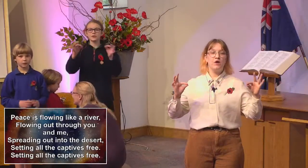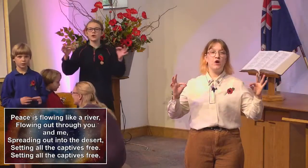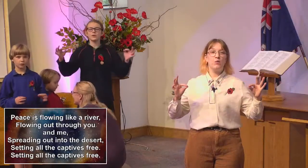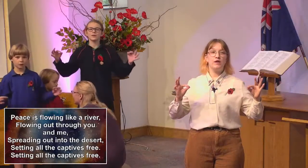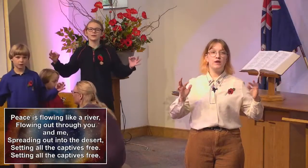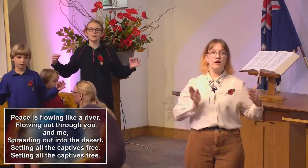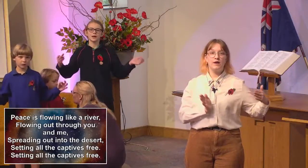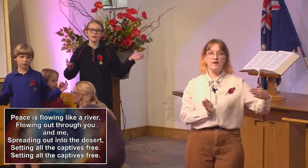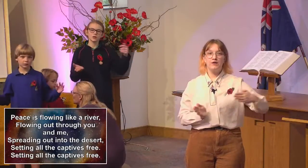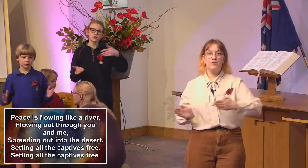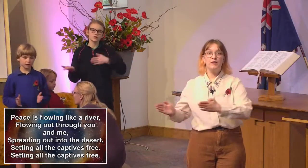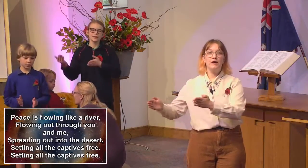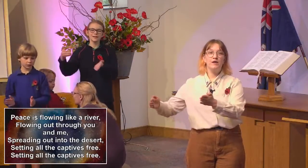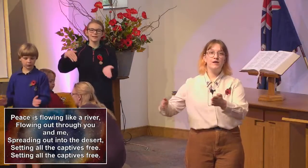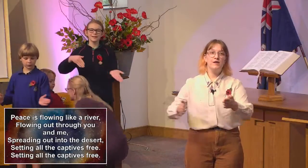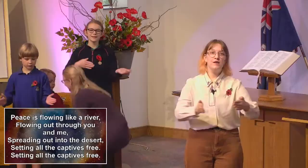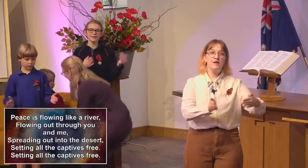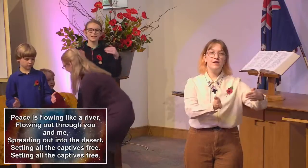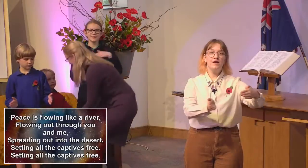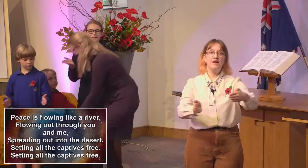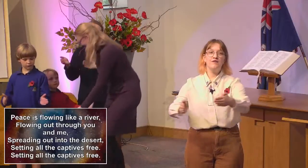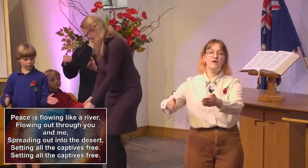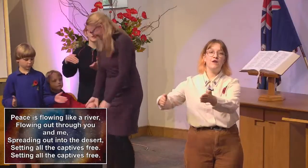Peace is flowing like a